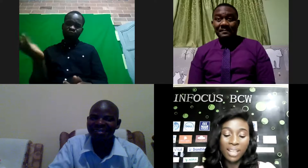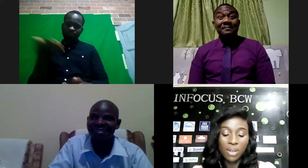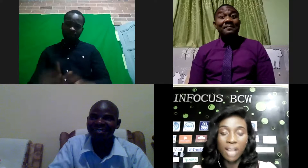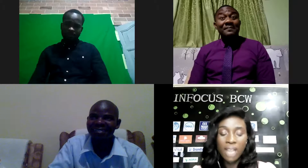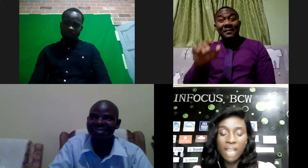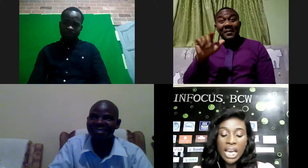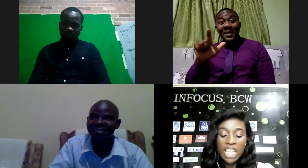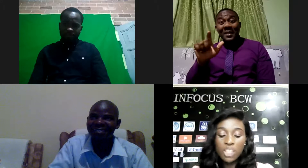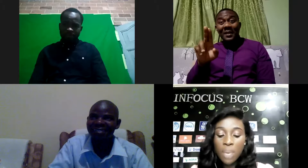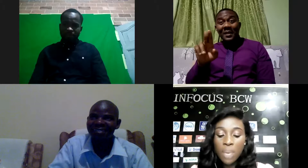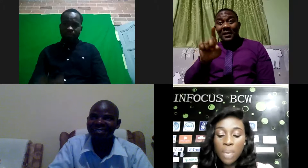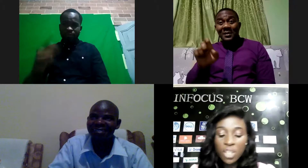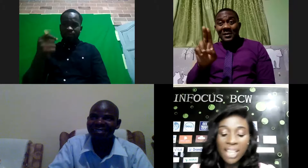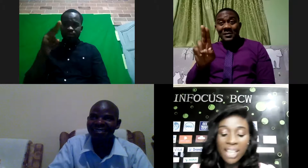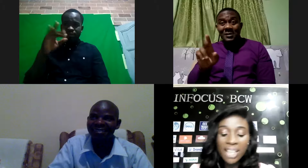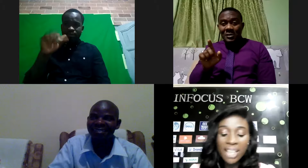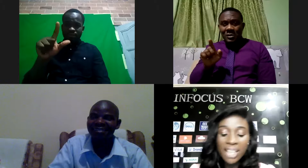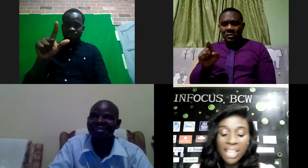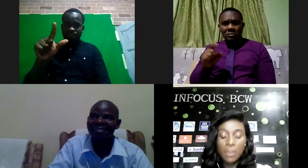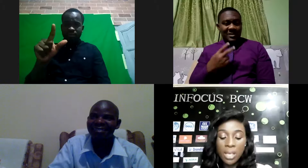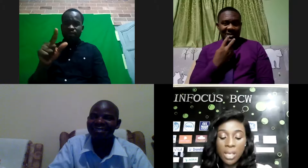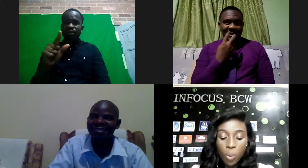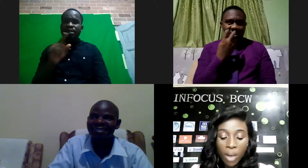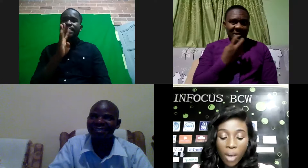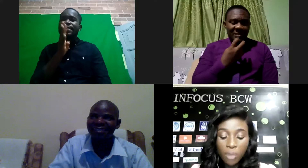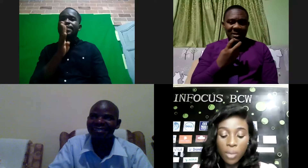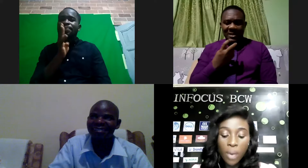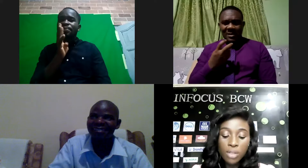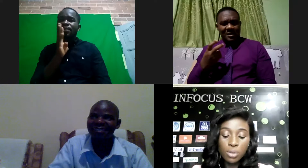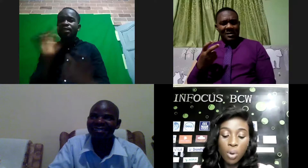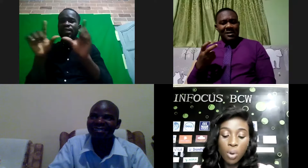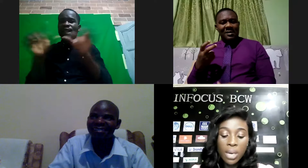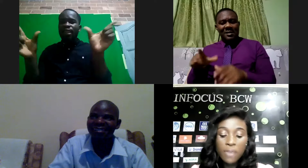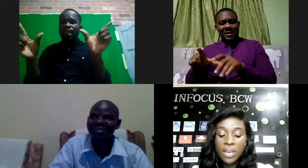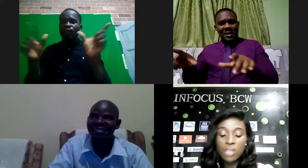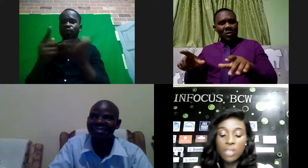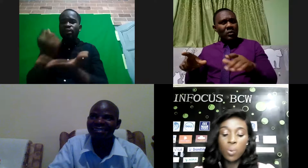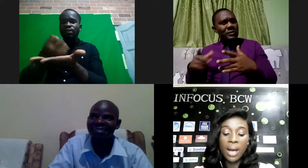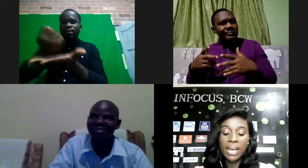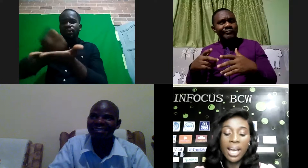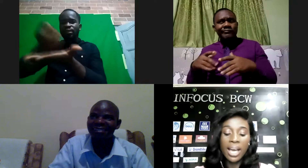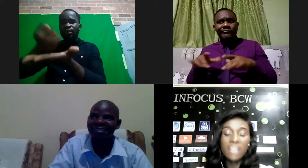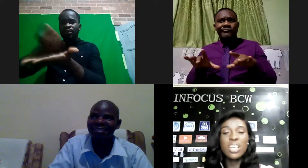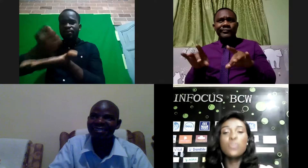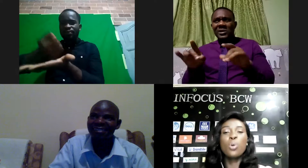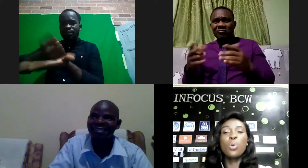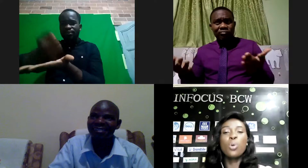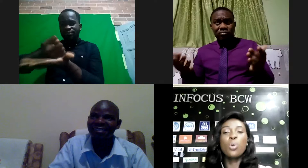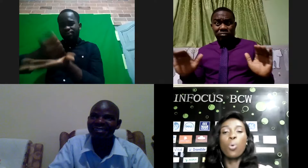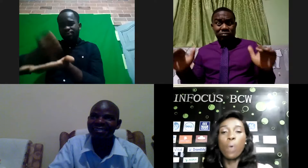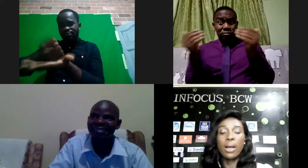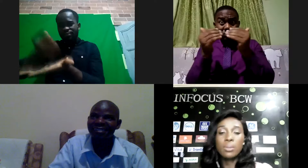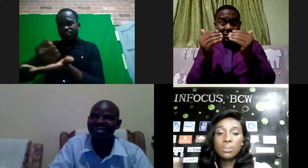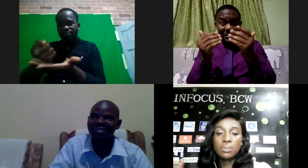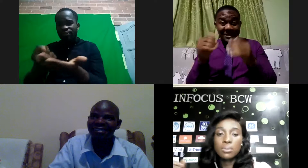like to ask, is speech and language therapy one of the ways to go? If yes, why? And if no,